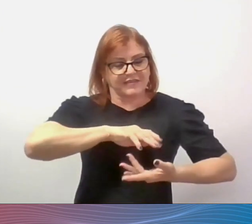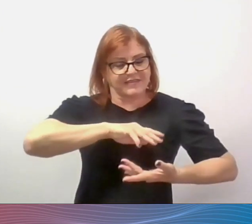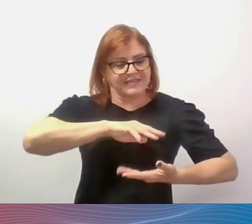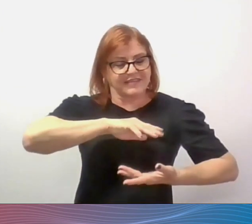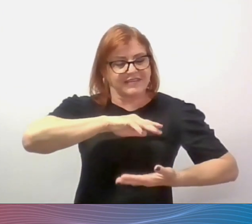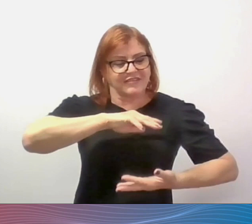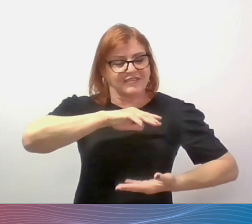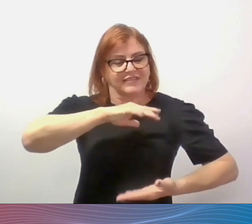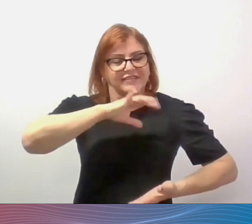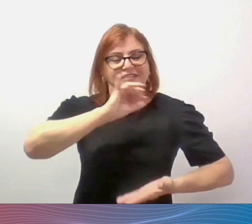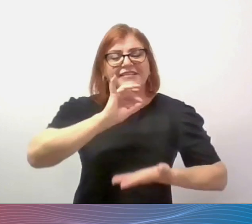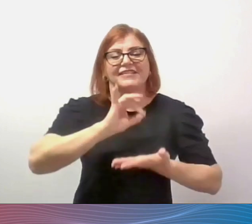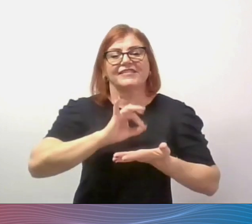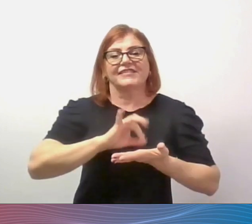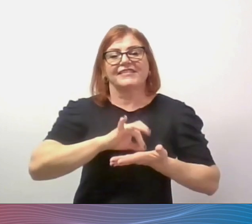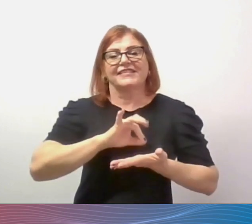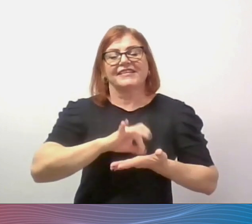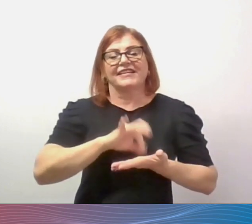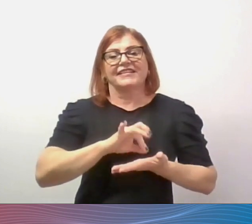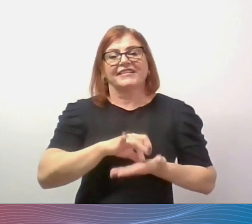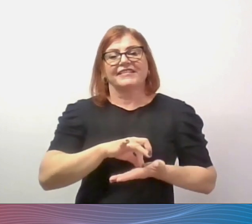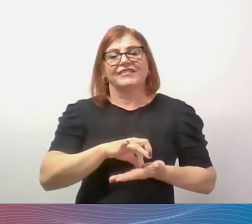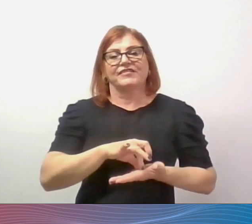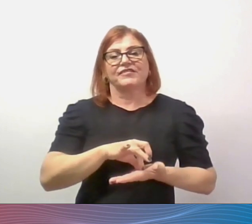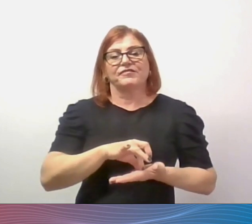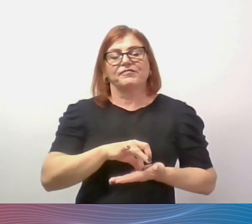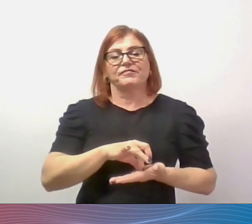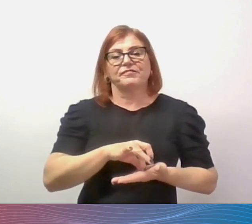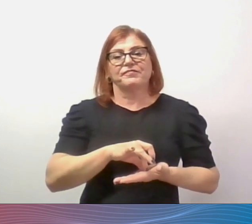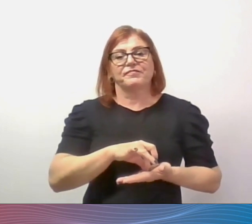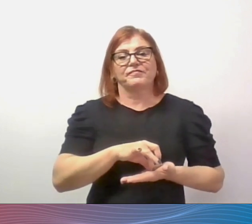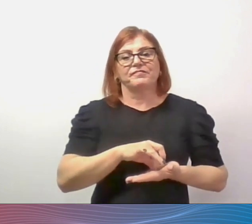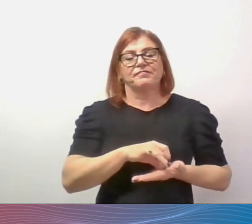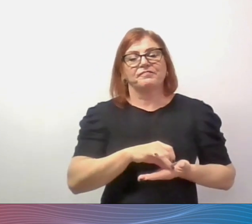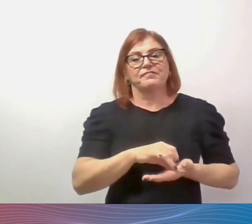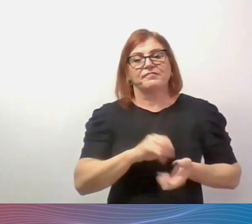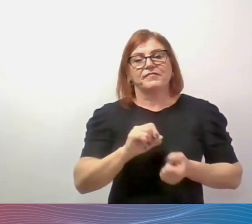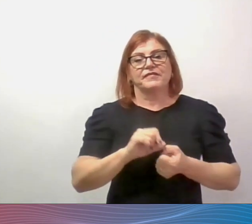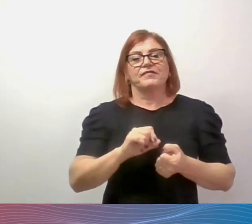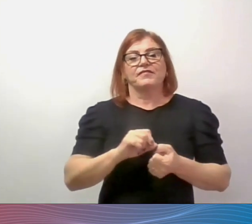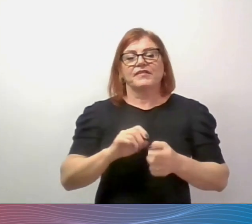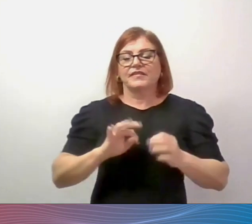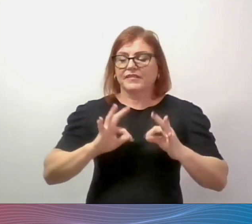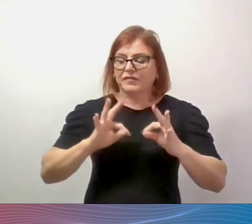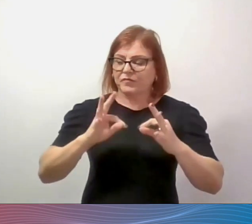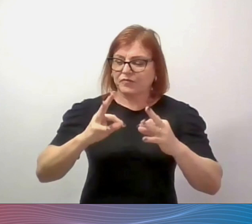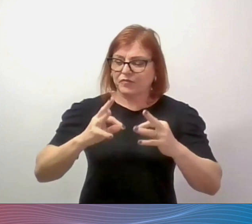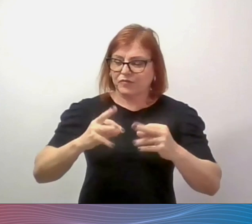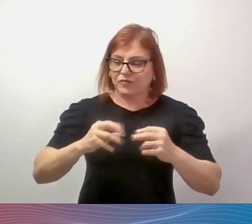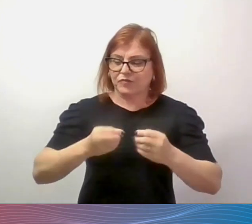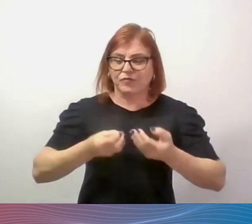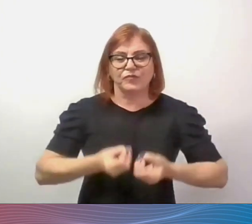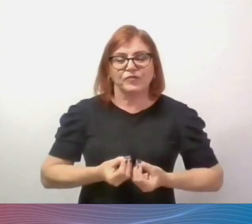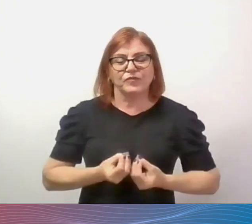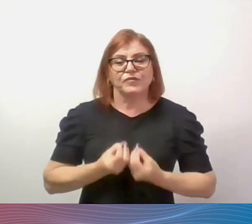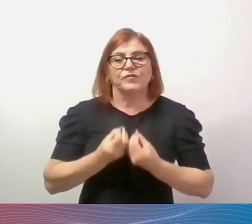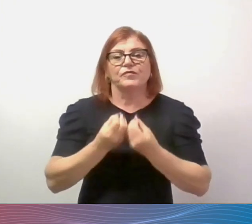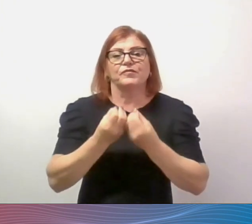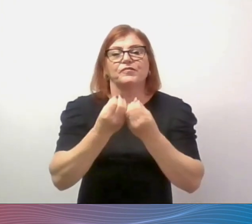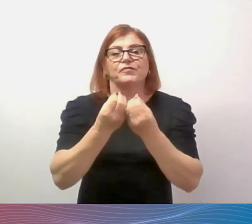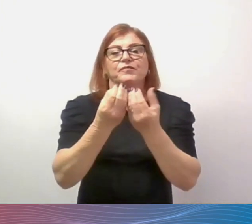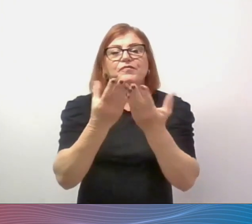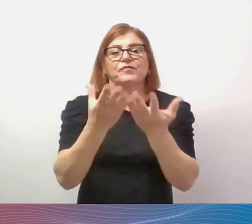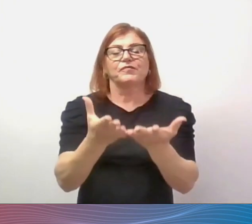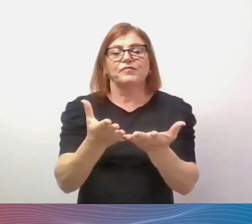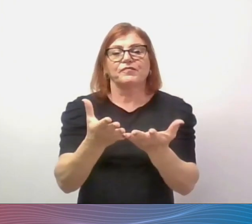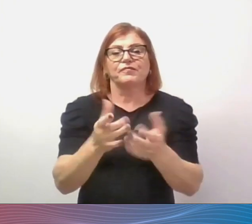are being filled with reality. Estamos fazendo tudo isso por amor, por doação. We do all of that by, for love. Irmãos,